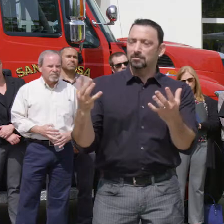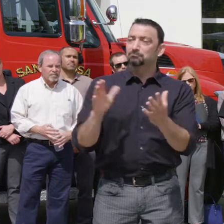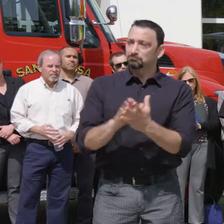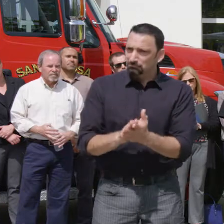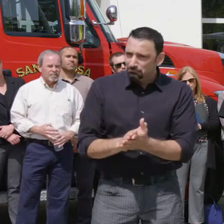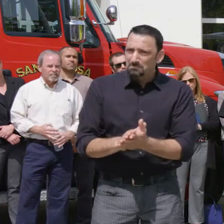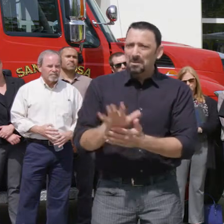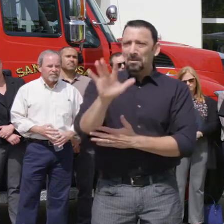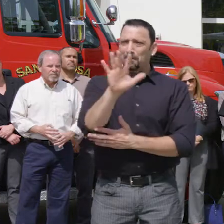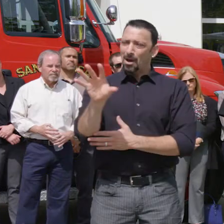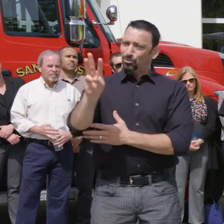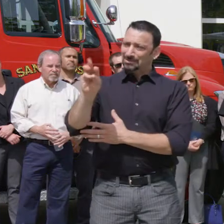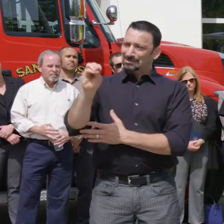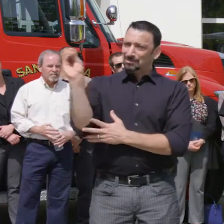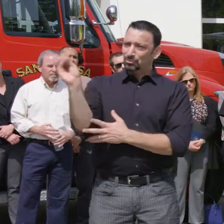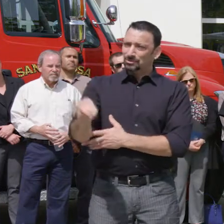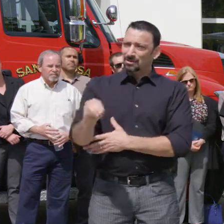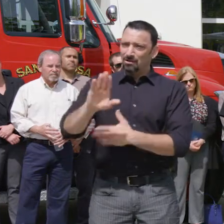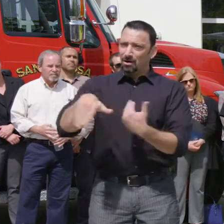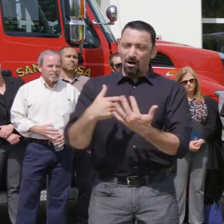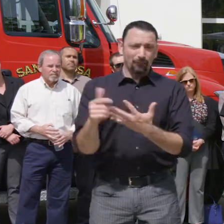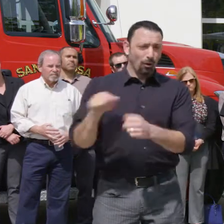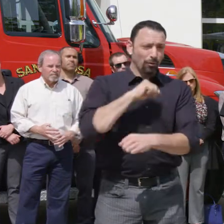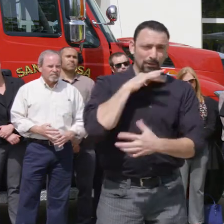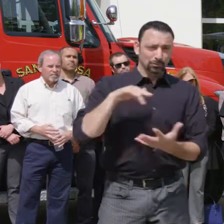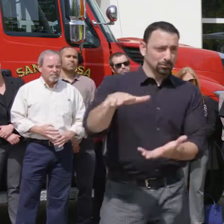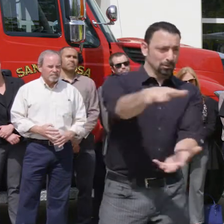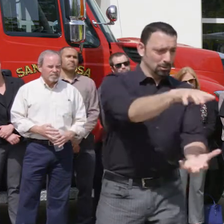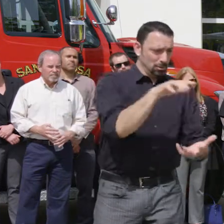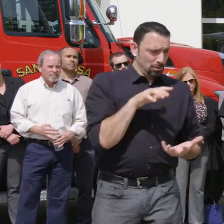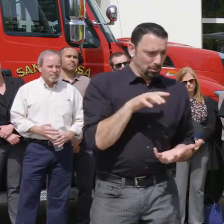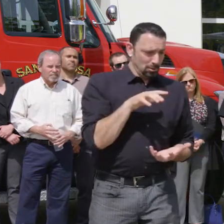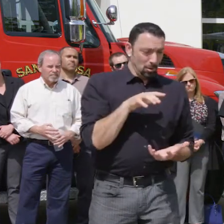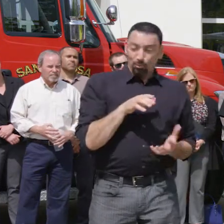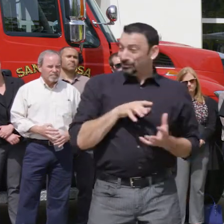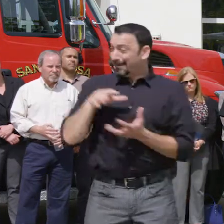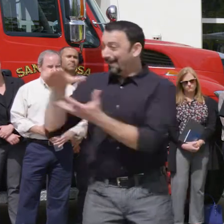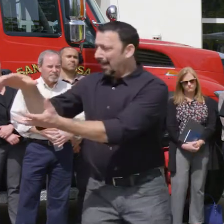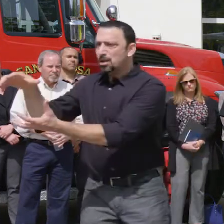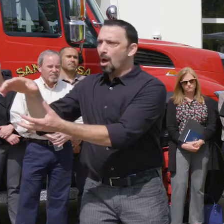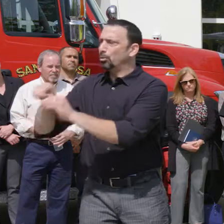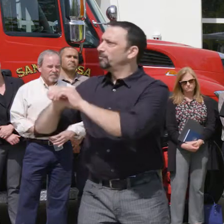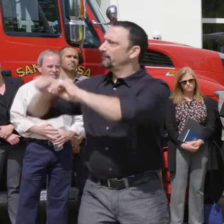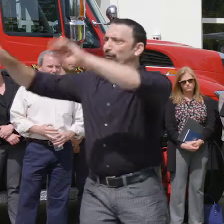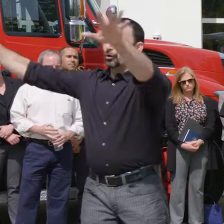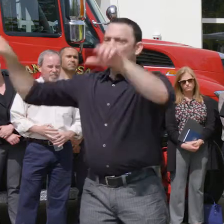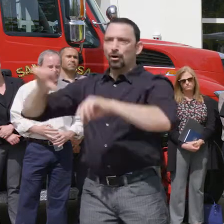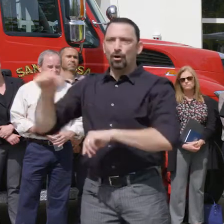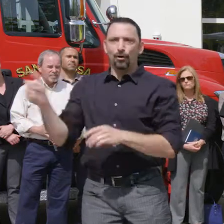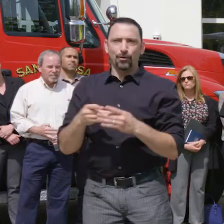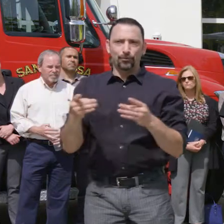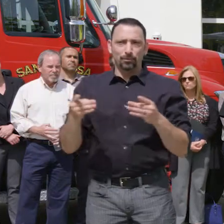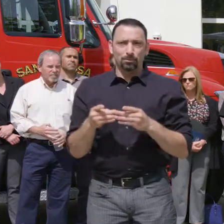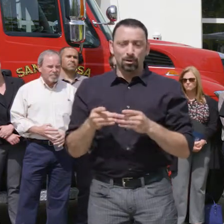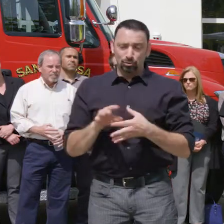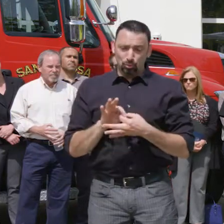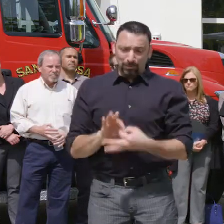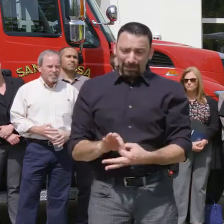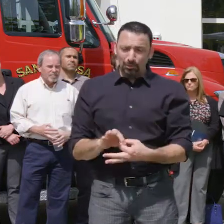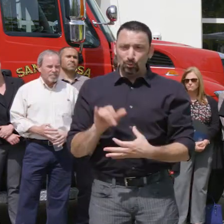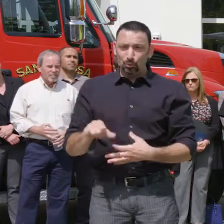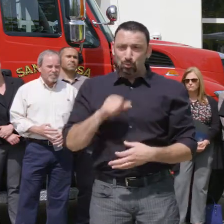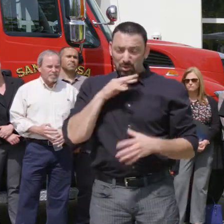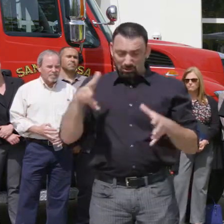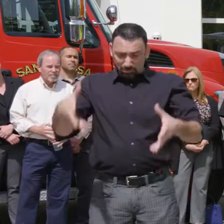about 60% of the material, I understand from them, was diverted. So in terms of the debris, it was only about